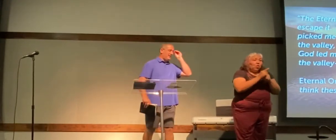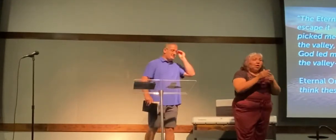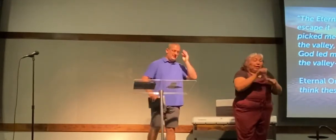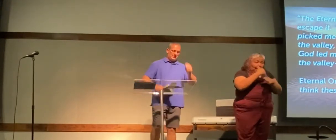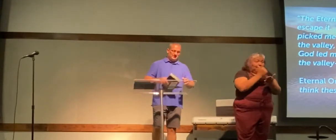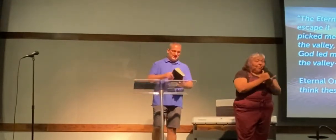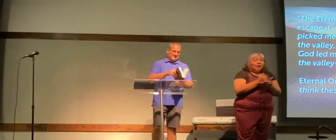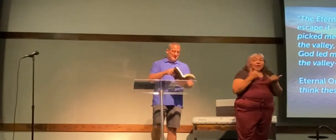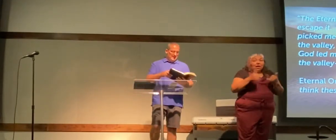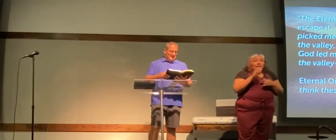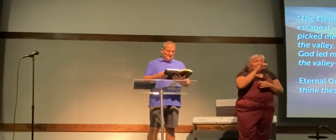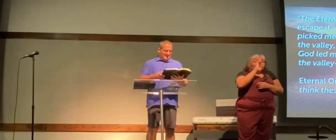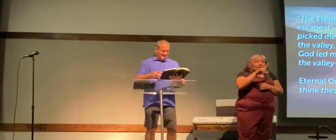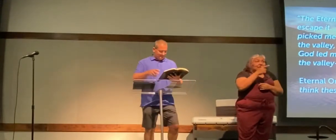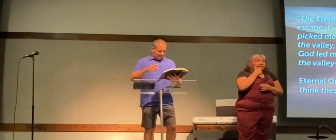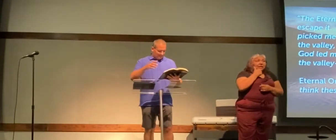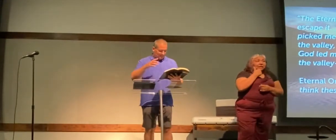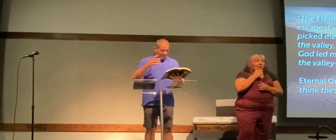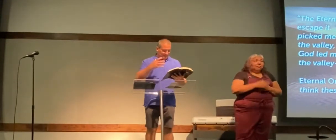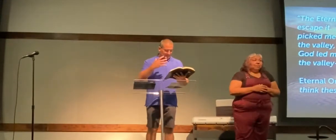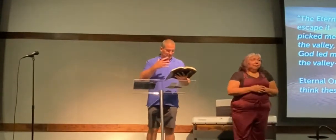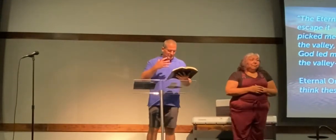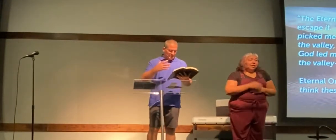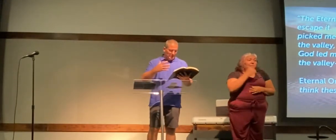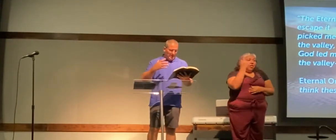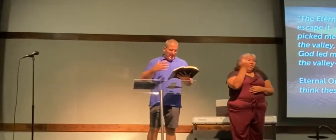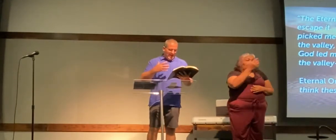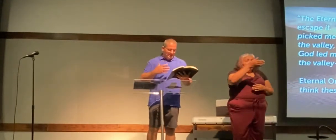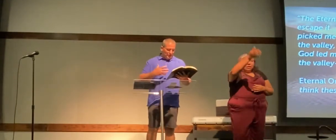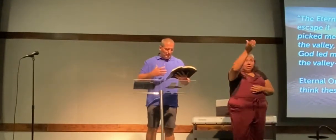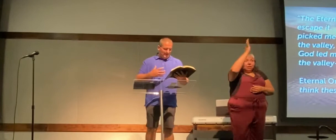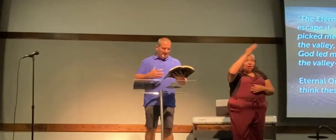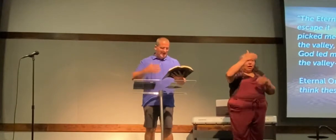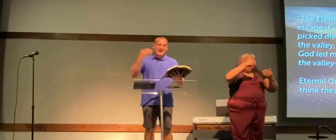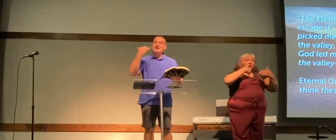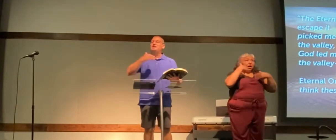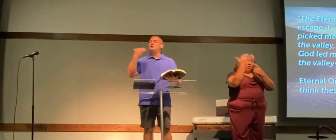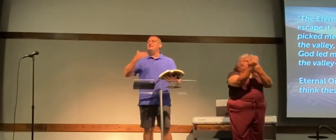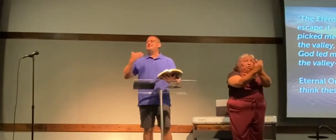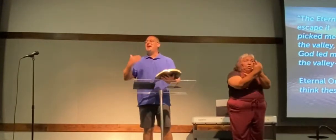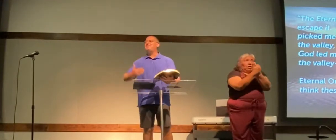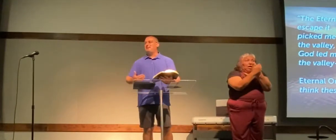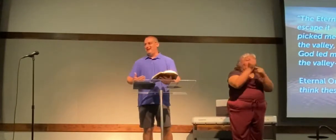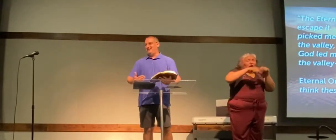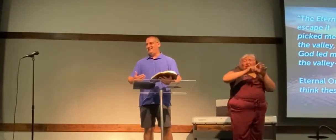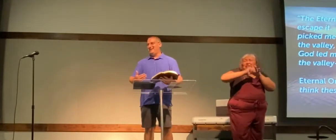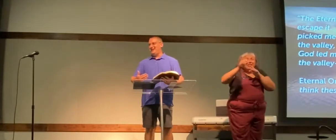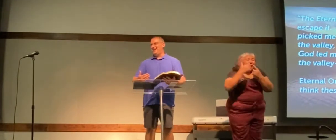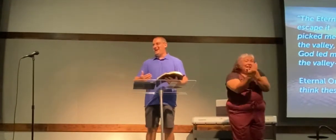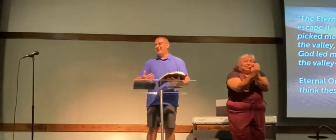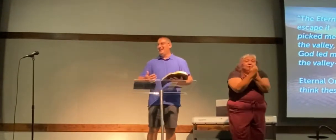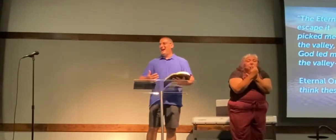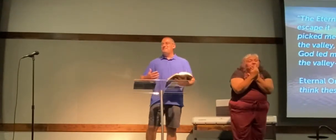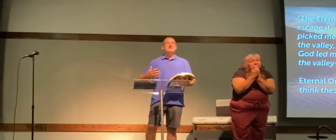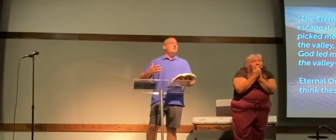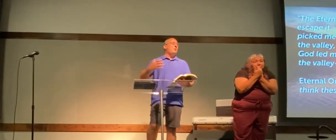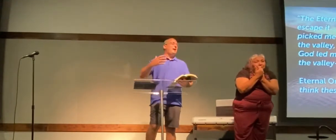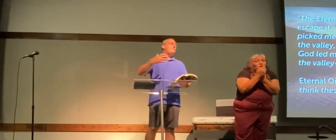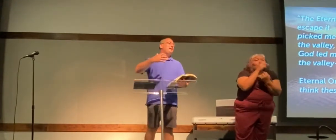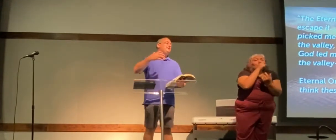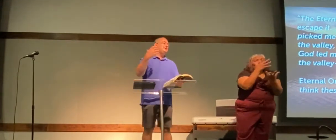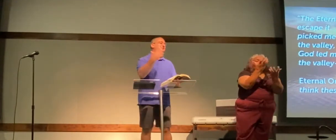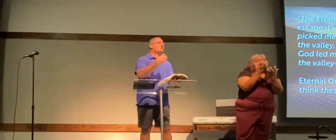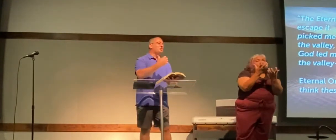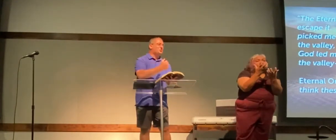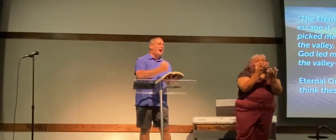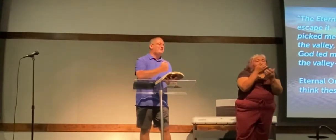are. Ezekiel says, he says, the eternal had a hold on me and I couldn't escape it. How many of you want to be